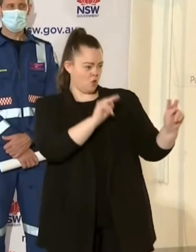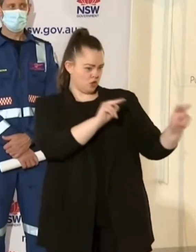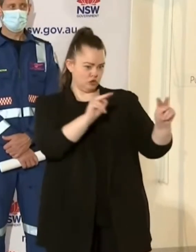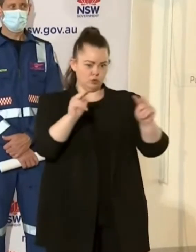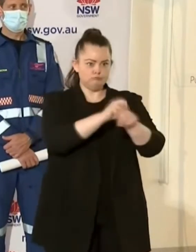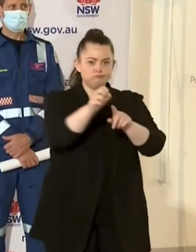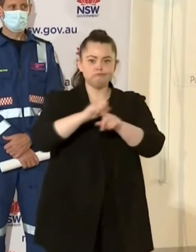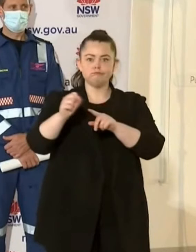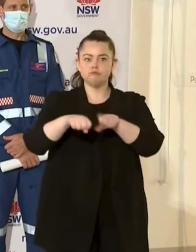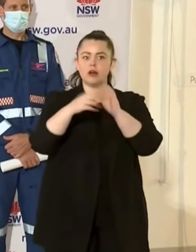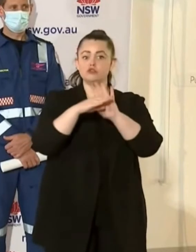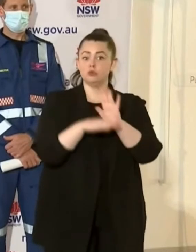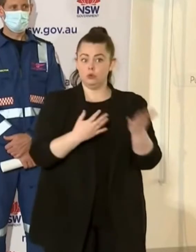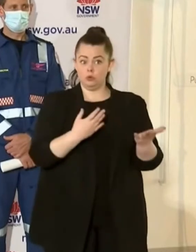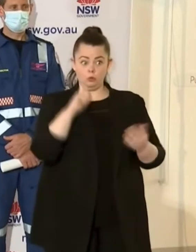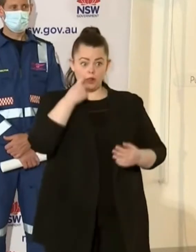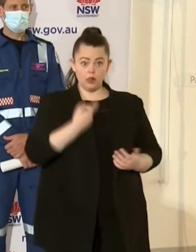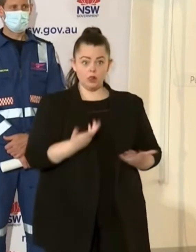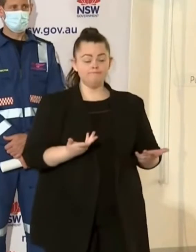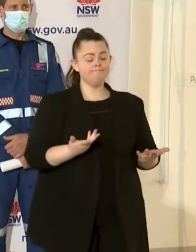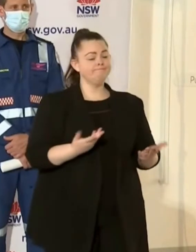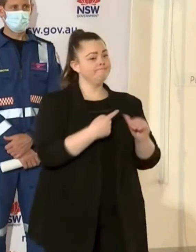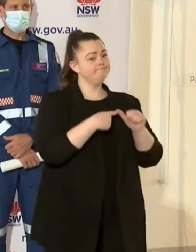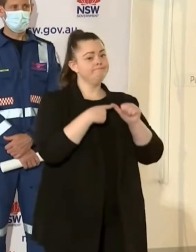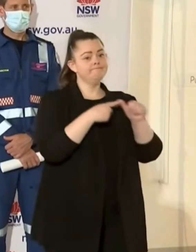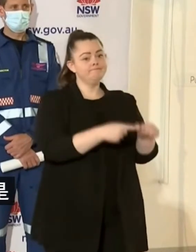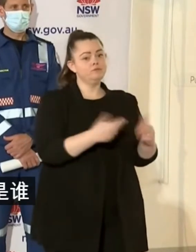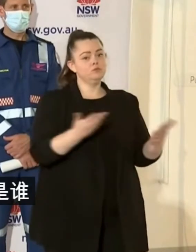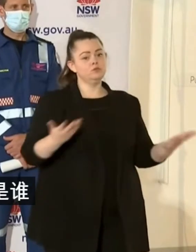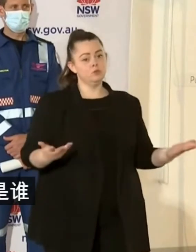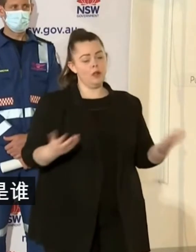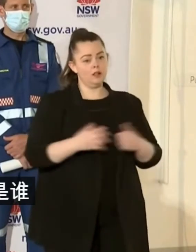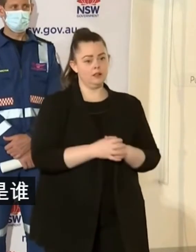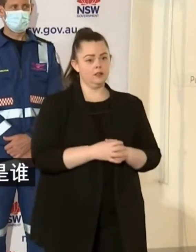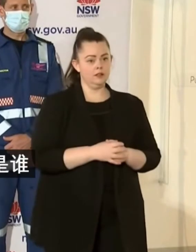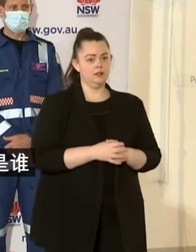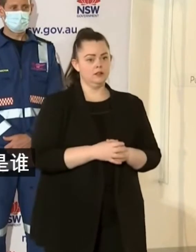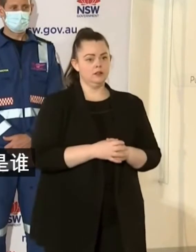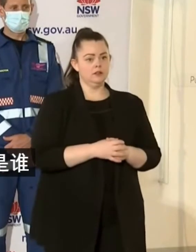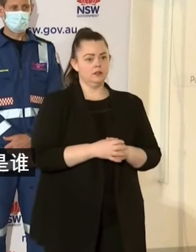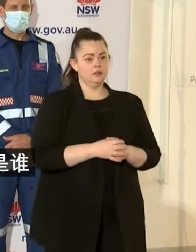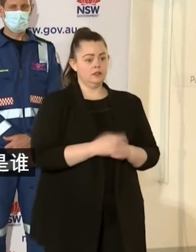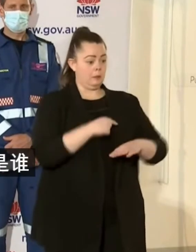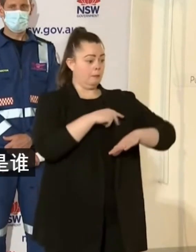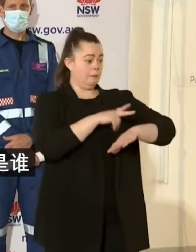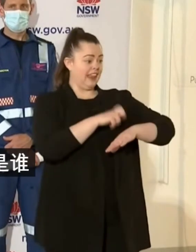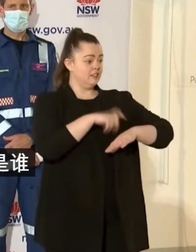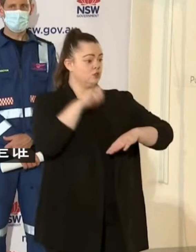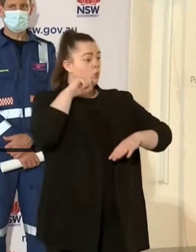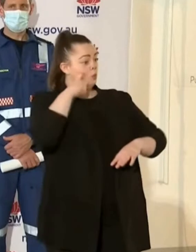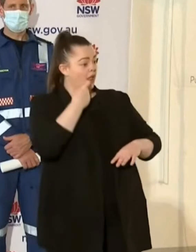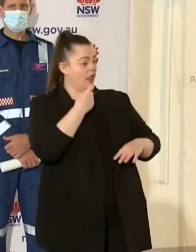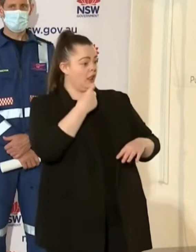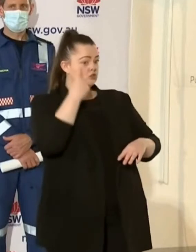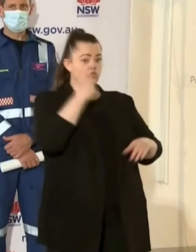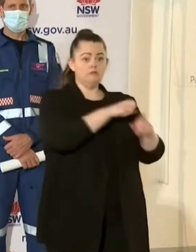ensure that the health orders are complied with, as was referred to in this press conference, but no matter who. But I also think that the police have